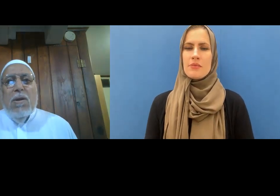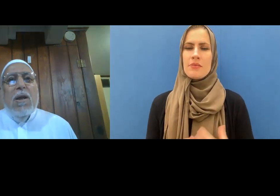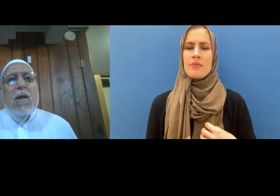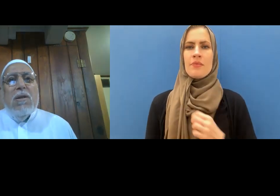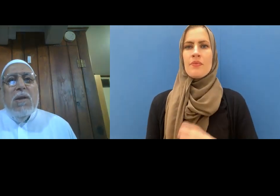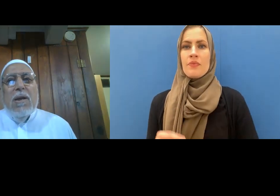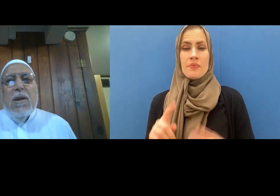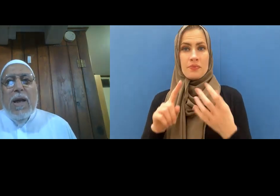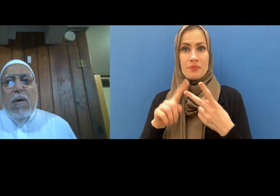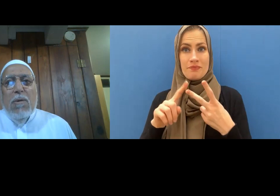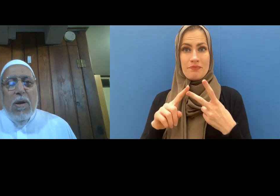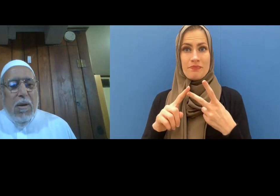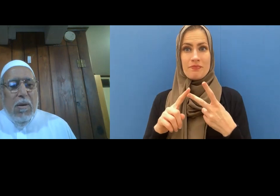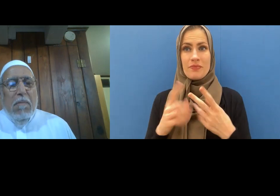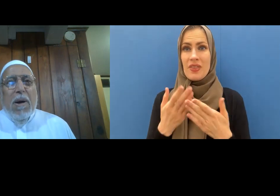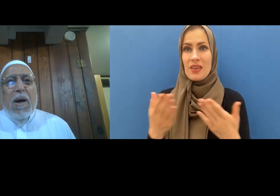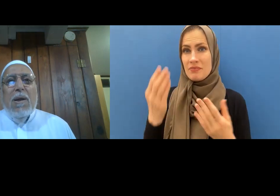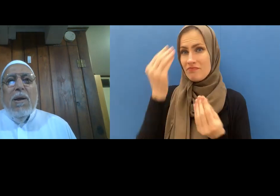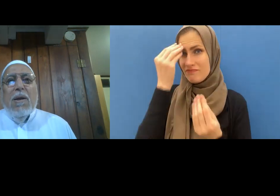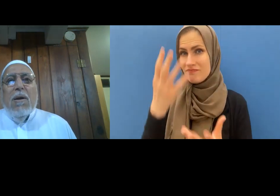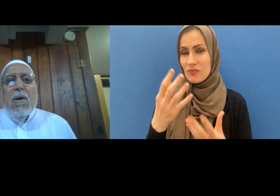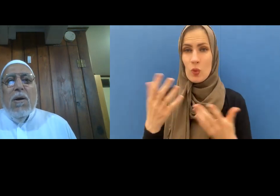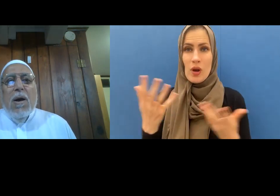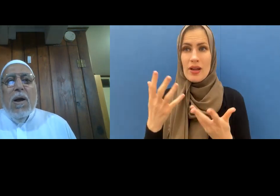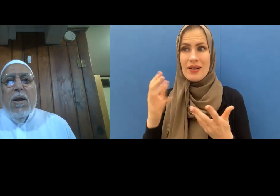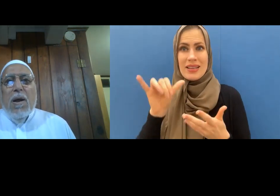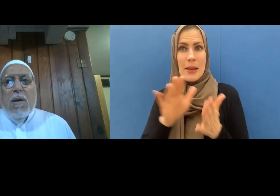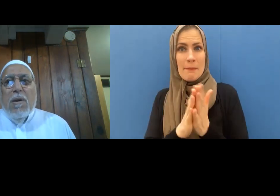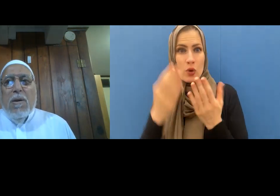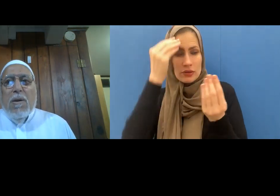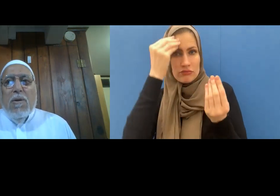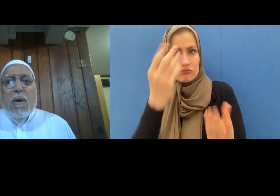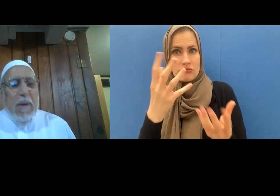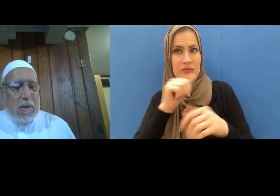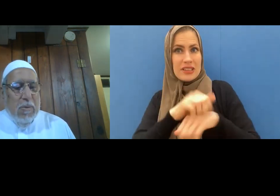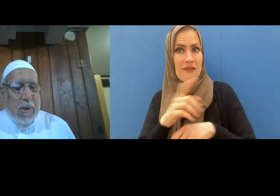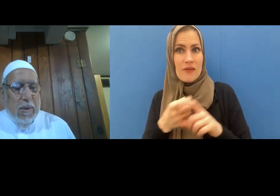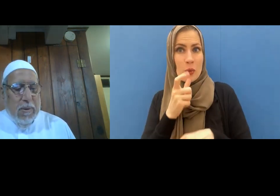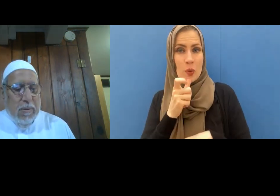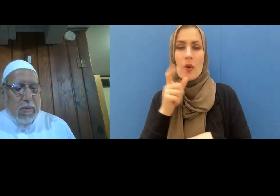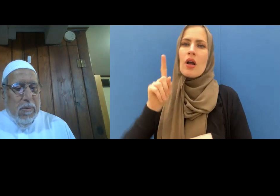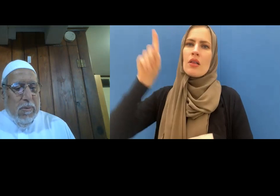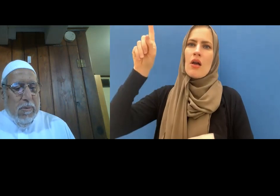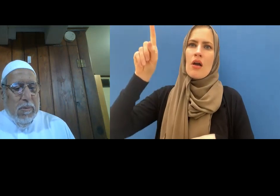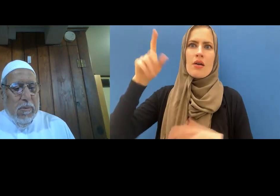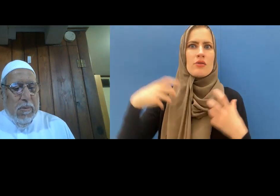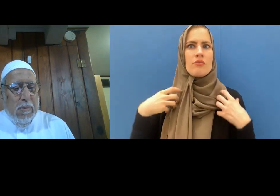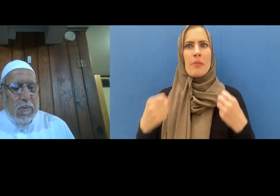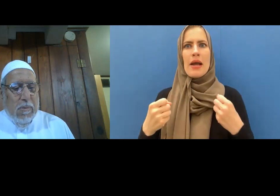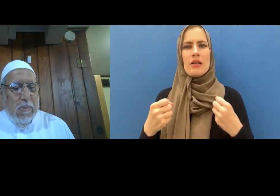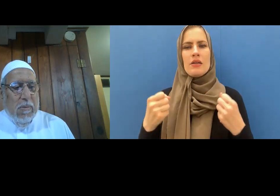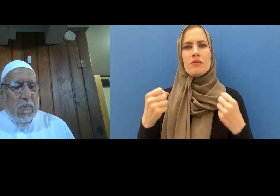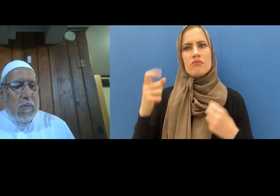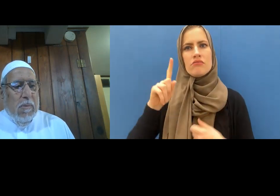And that it is sent down by Allah, the Mighty One.